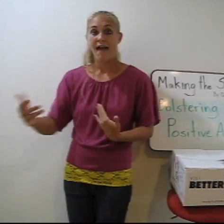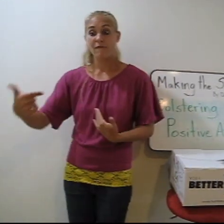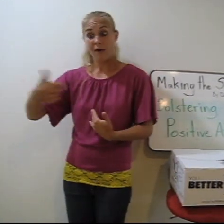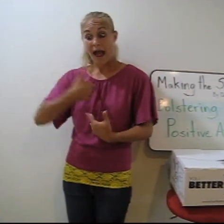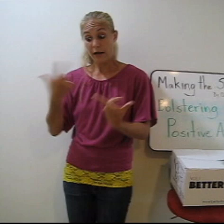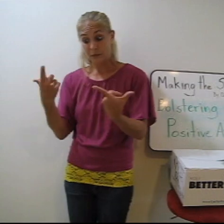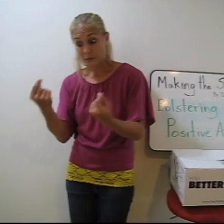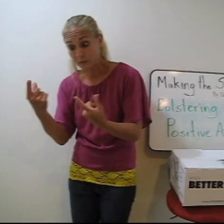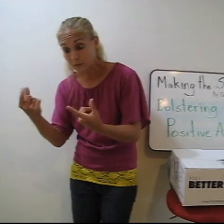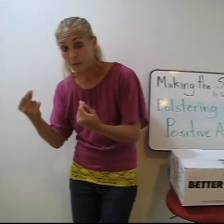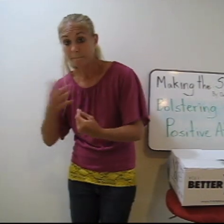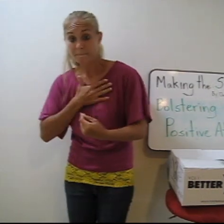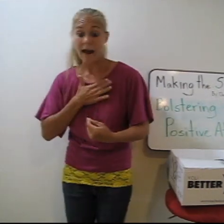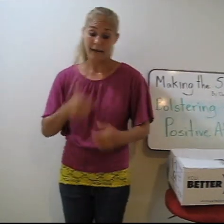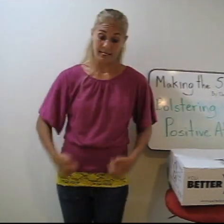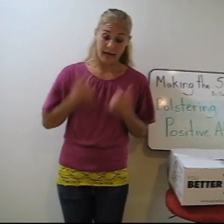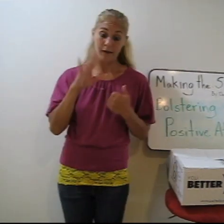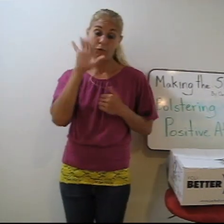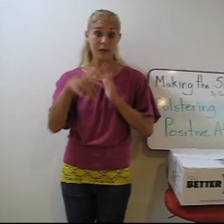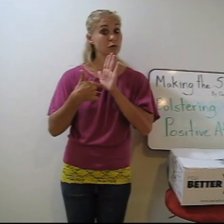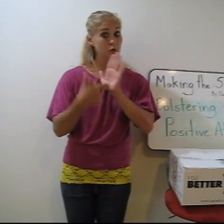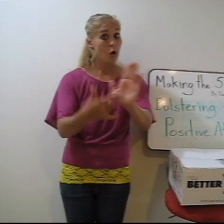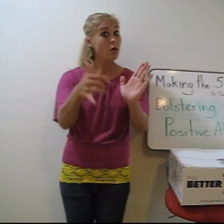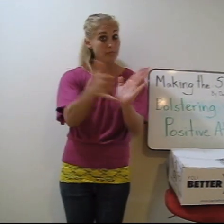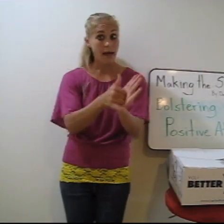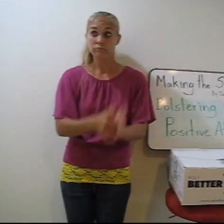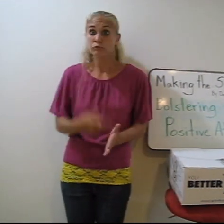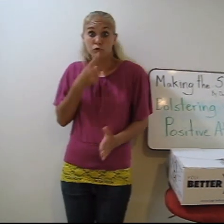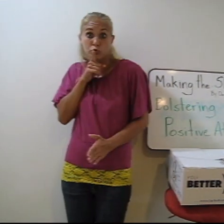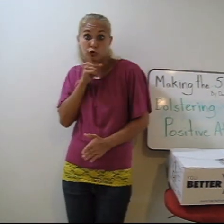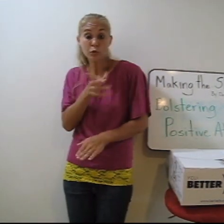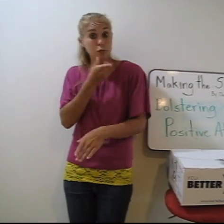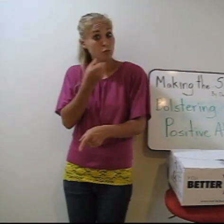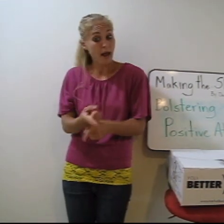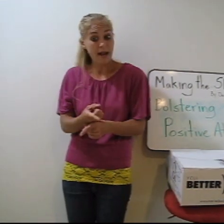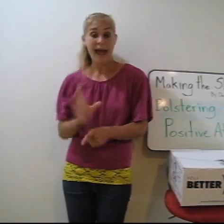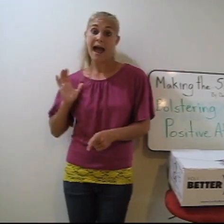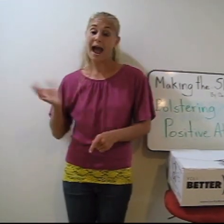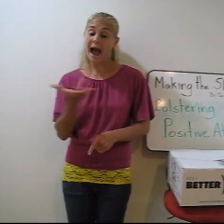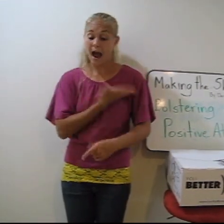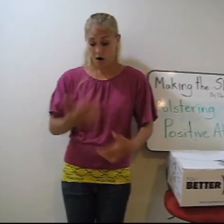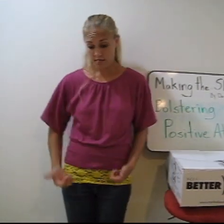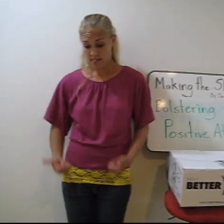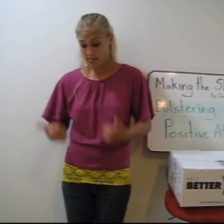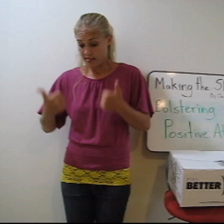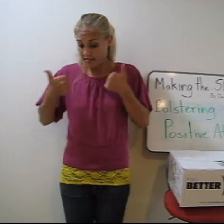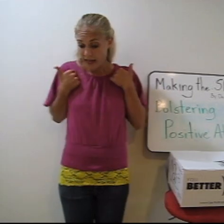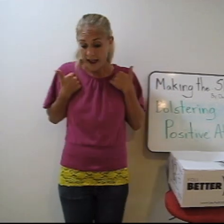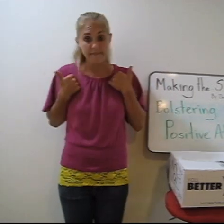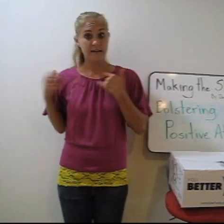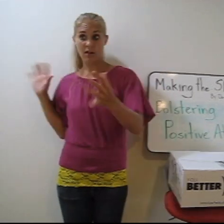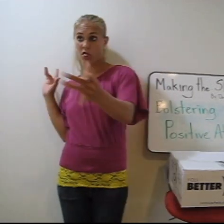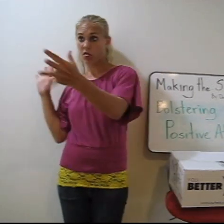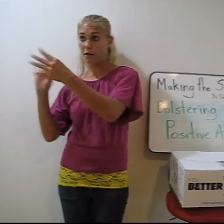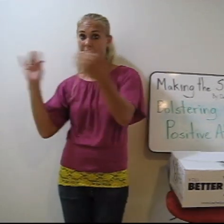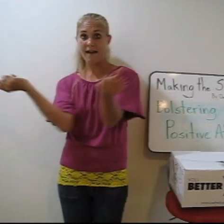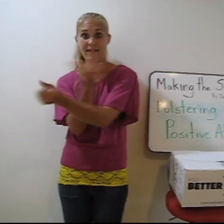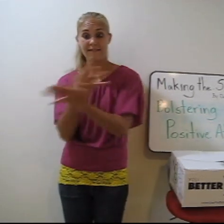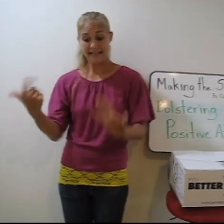easy enough to understand. We are creative and productive beings. Our life is a result of all we have created. So, what informs